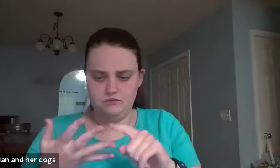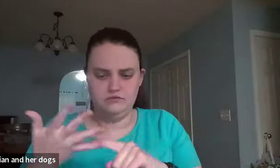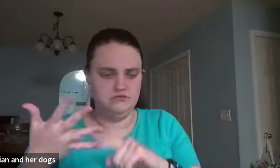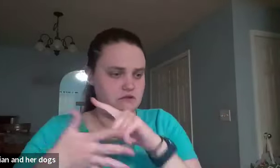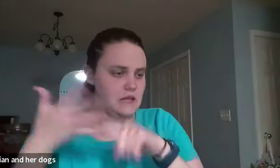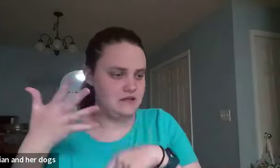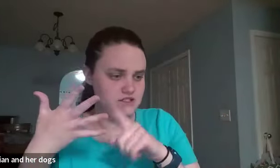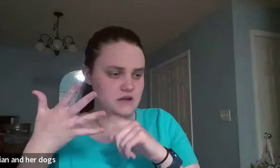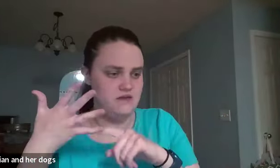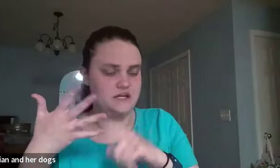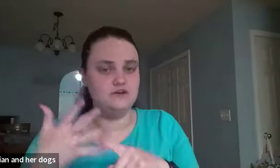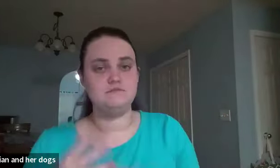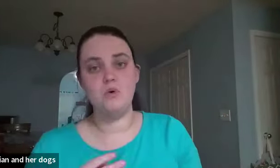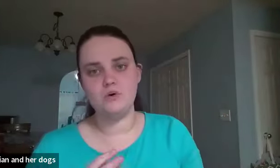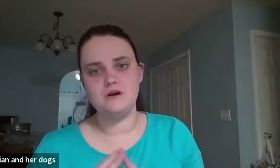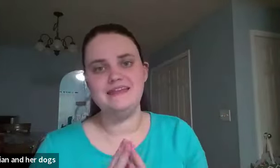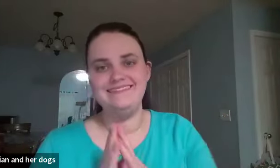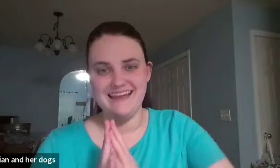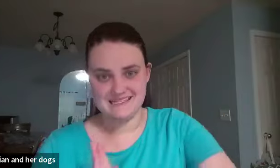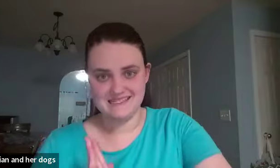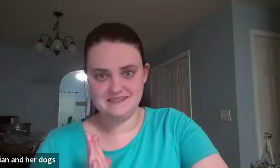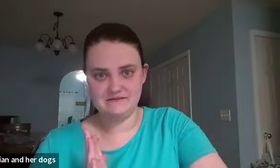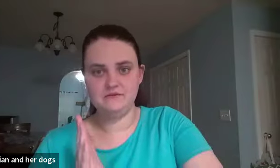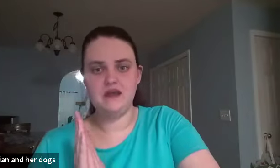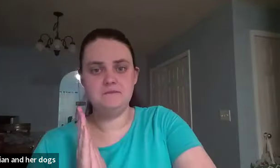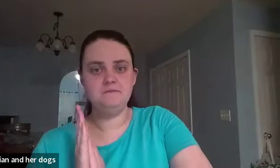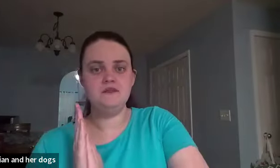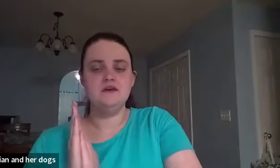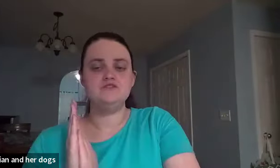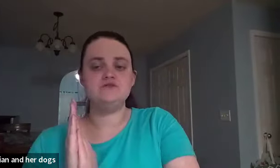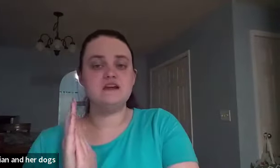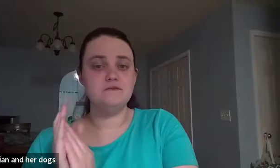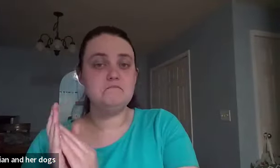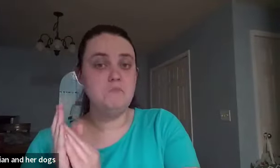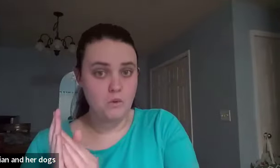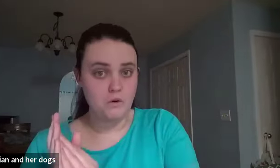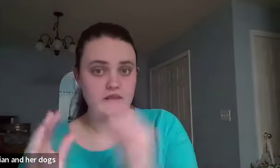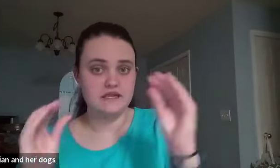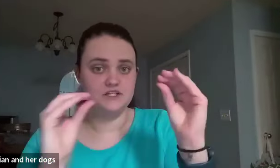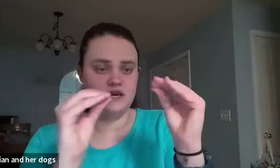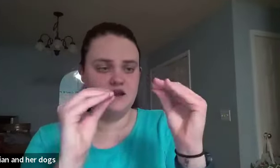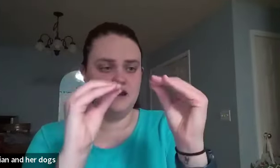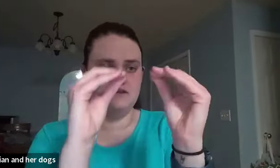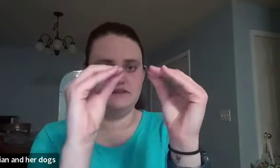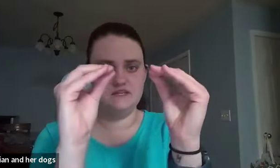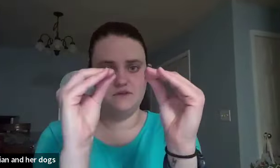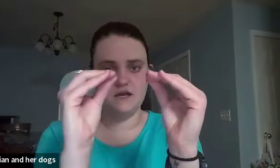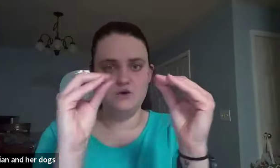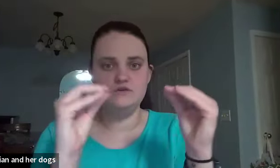have right here is more and less. Okay. So the sign for more is you're going to have kind of like these 5 O's